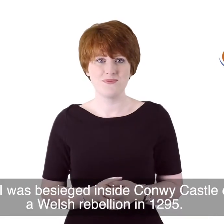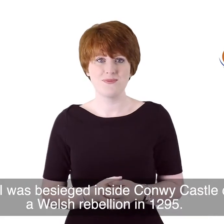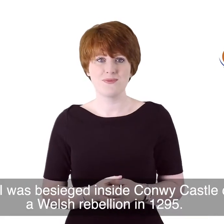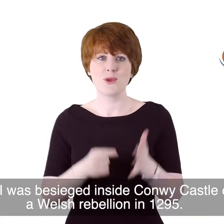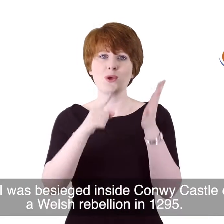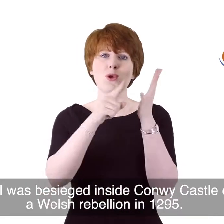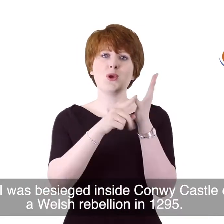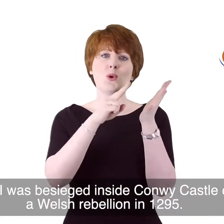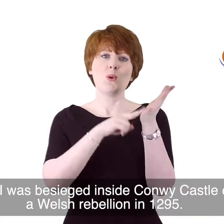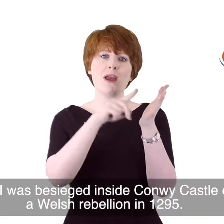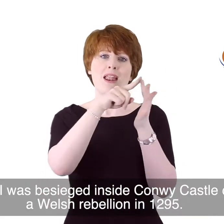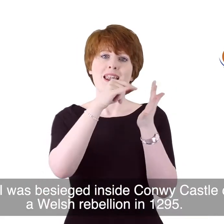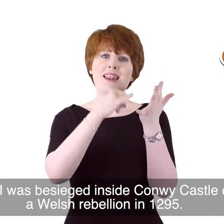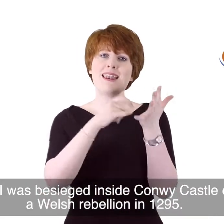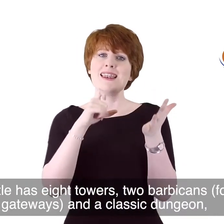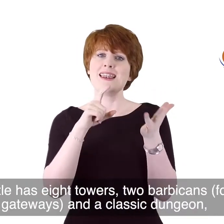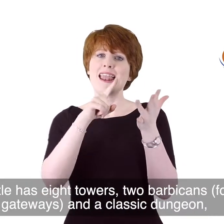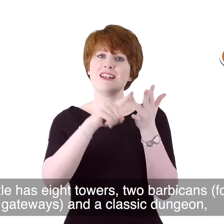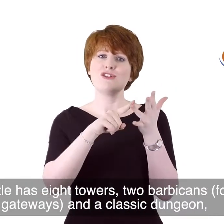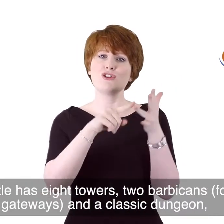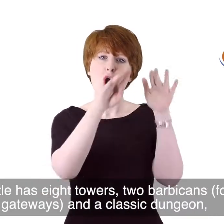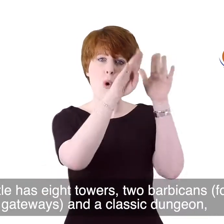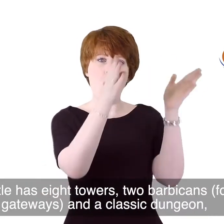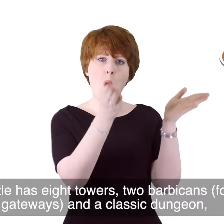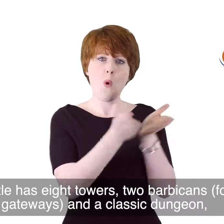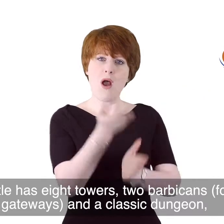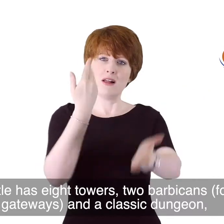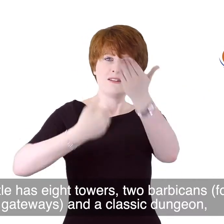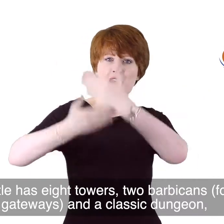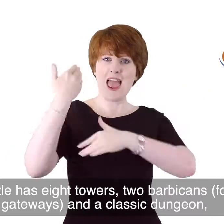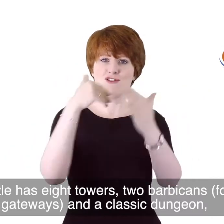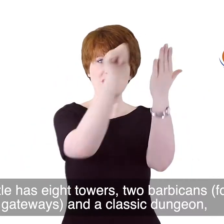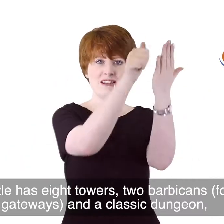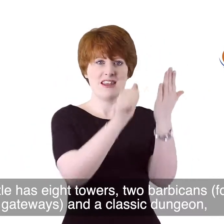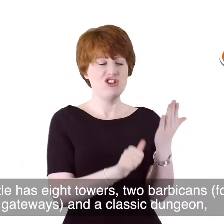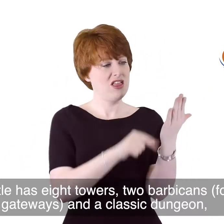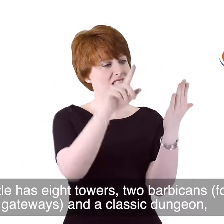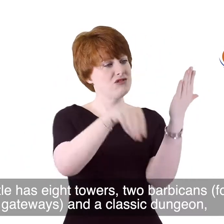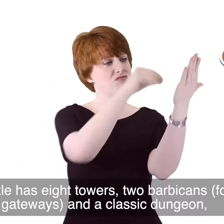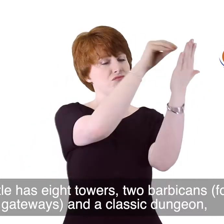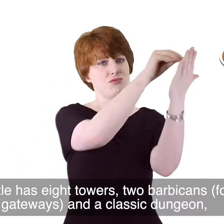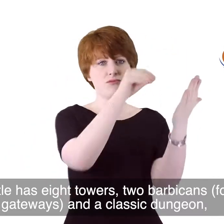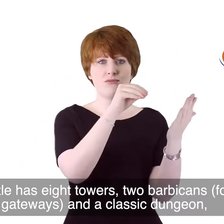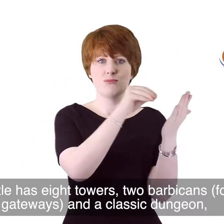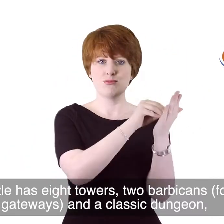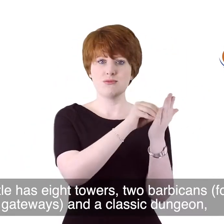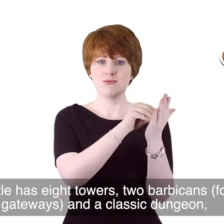Welsh rebellion in 1295. The castle has 8 towers, 2 barbicans, fortified gateways,